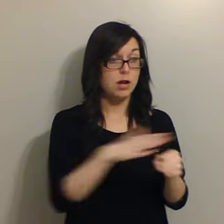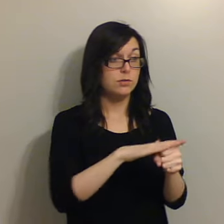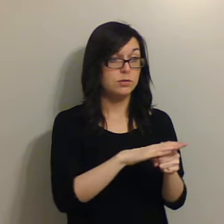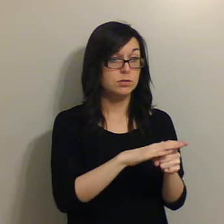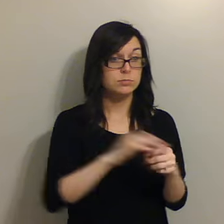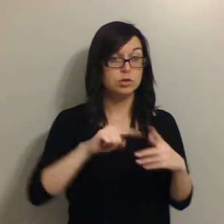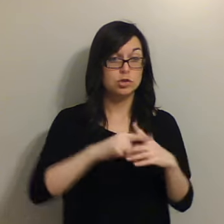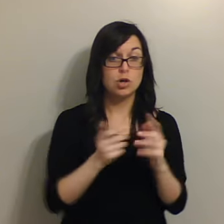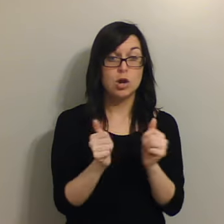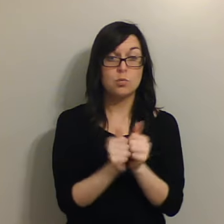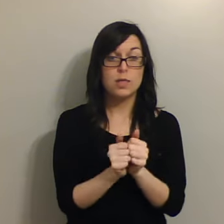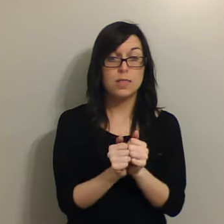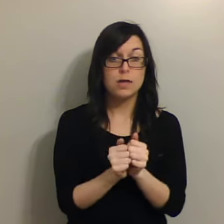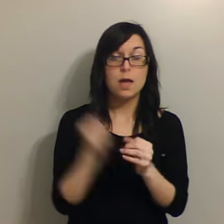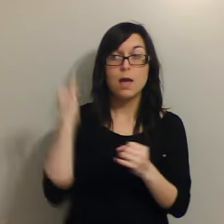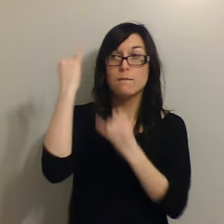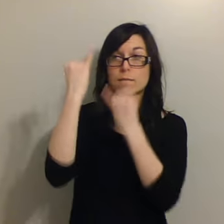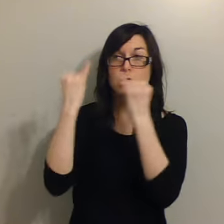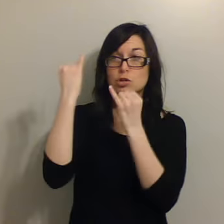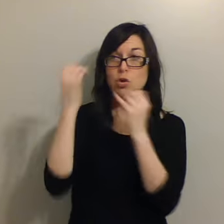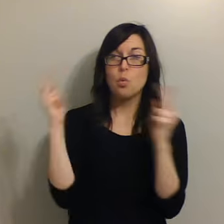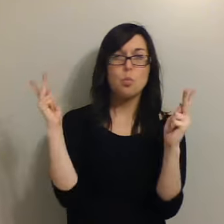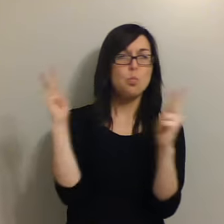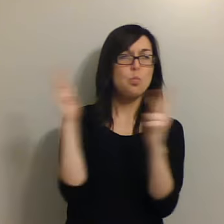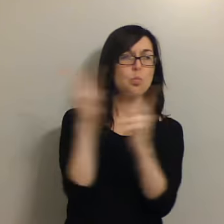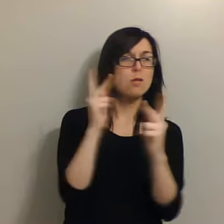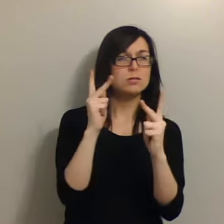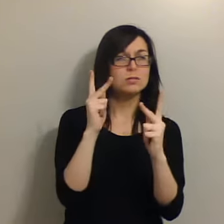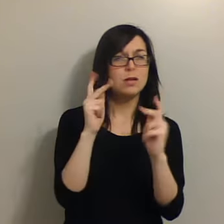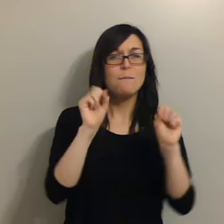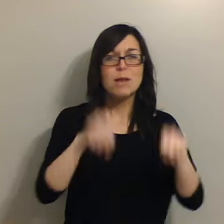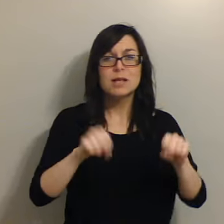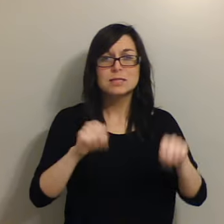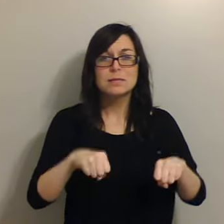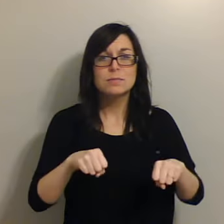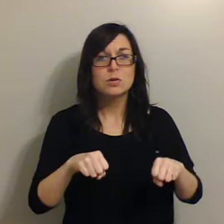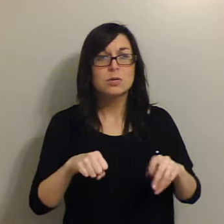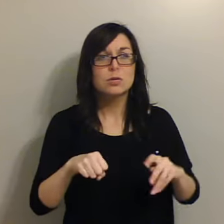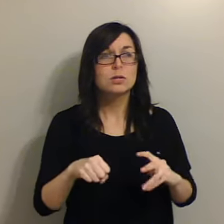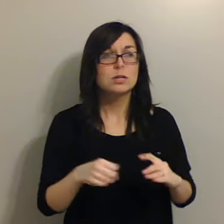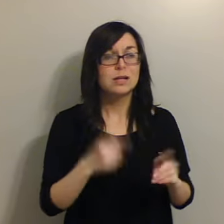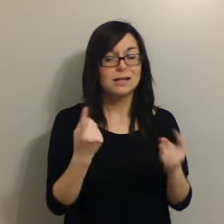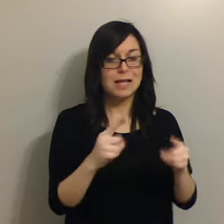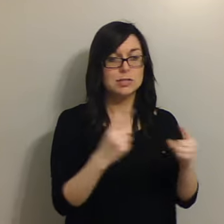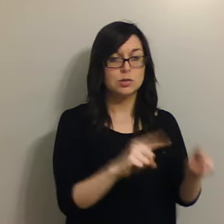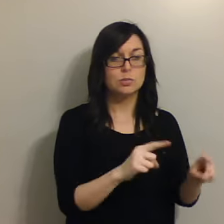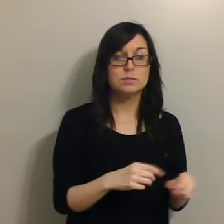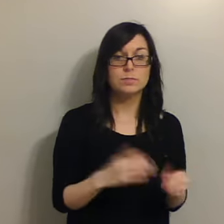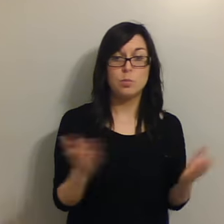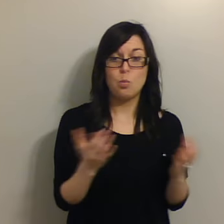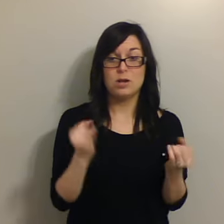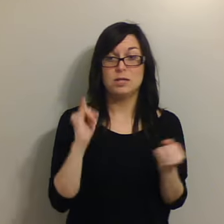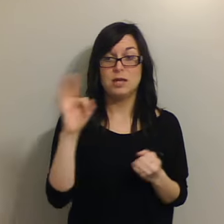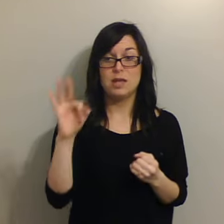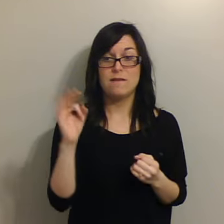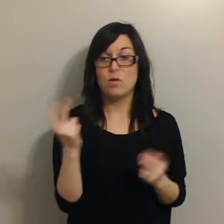possible consequences. What if the worst happened? And imagine yourself and